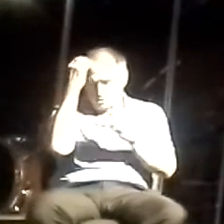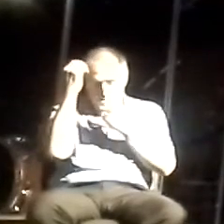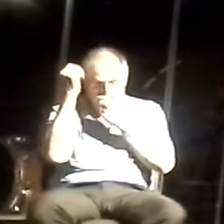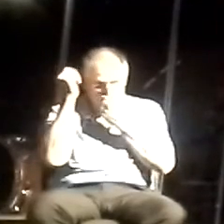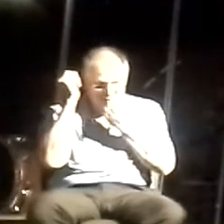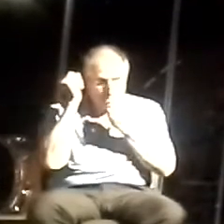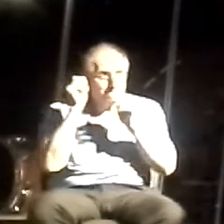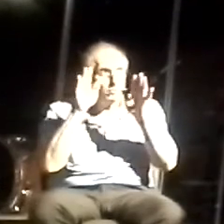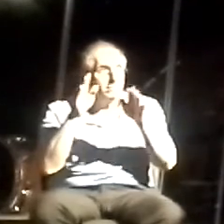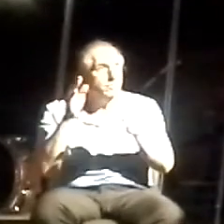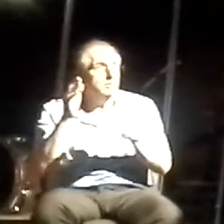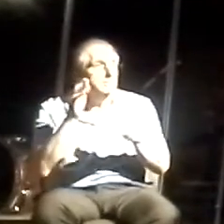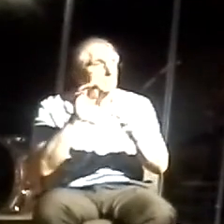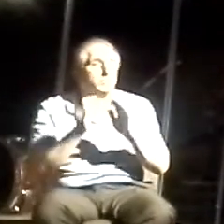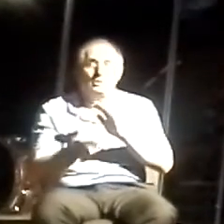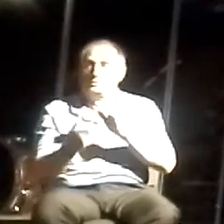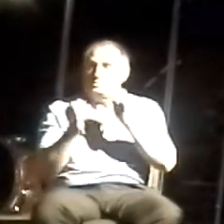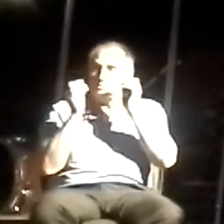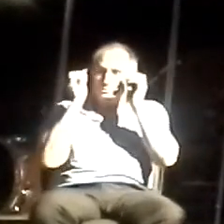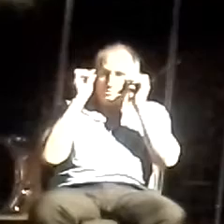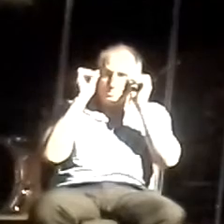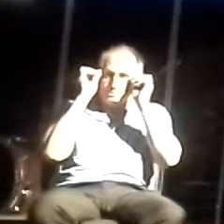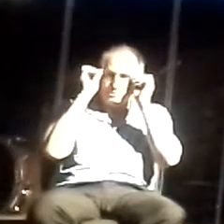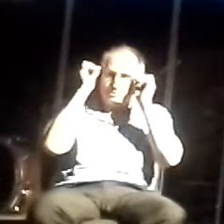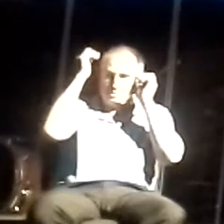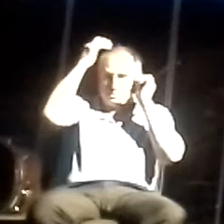Highway. Have a great rest of your morning.